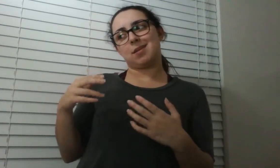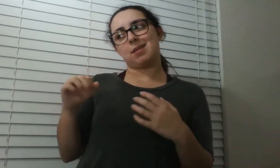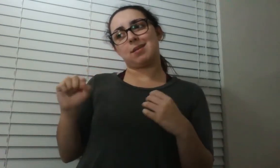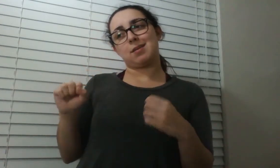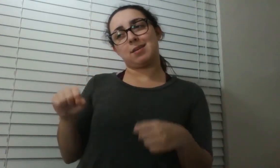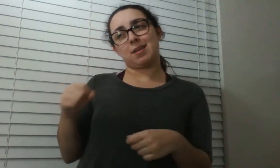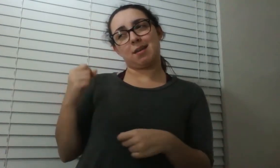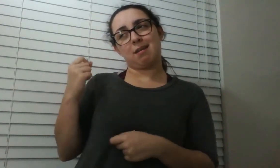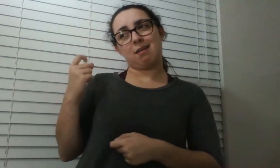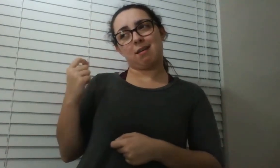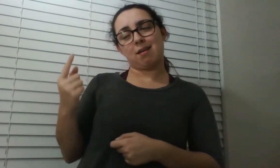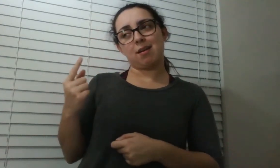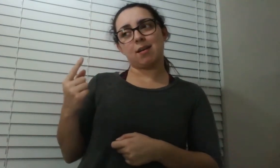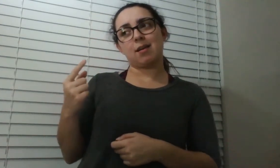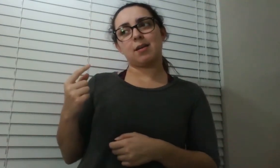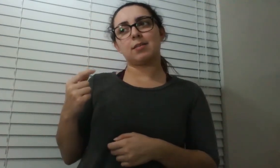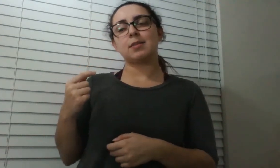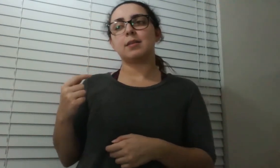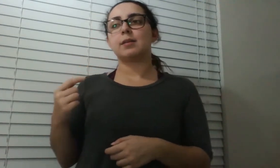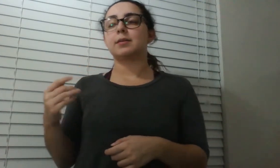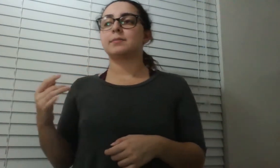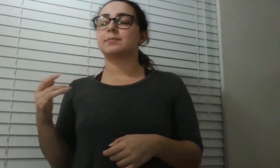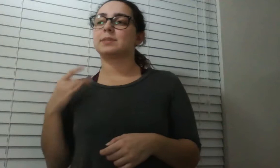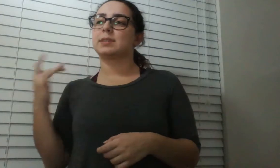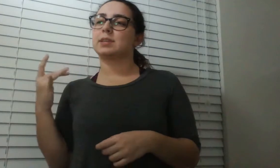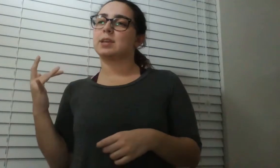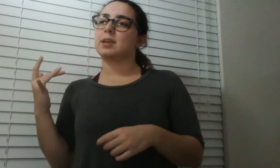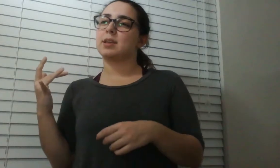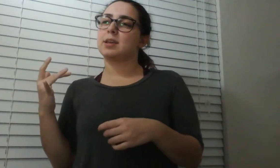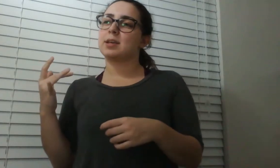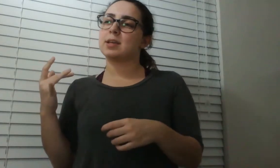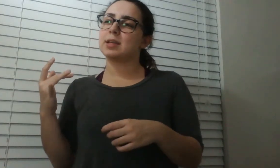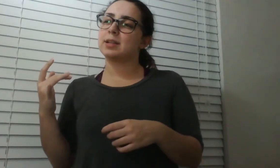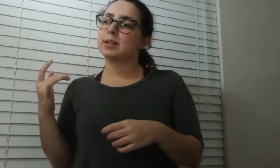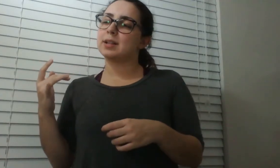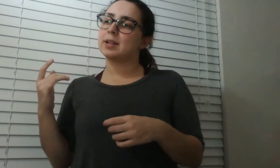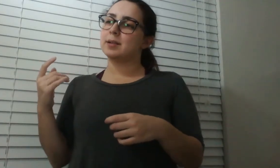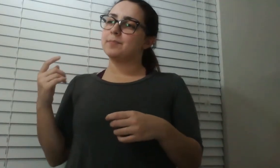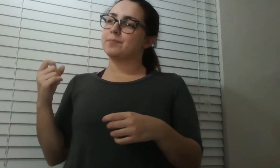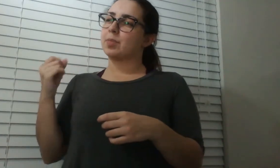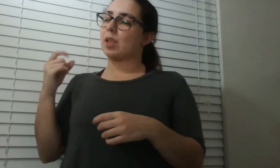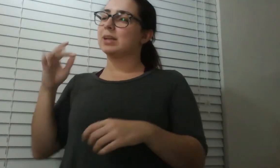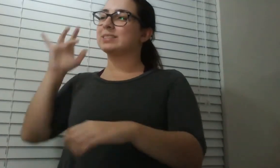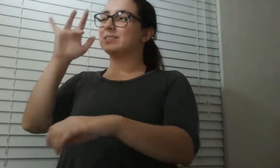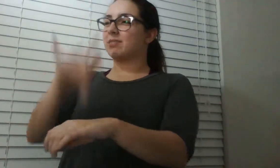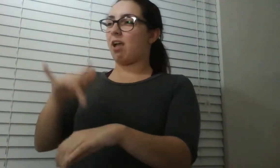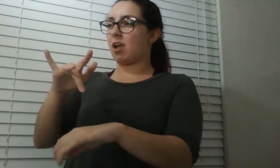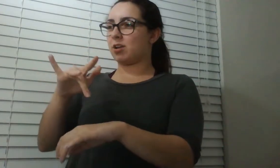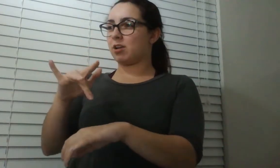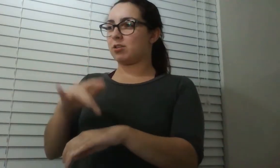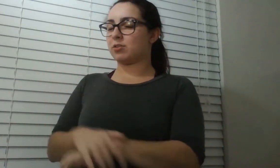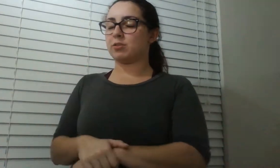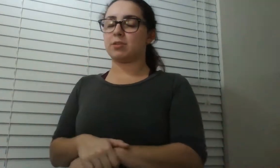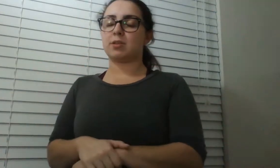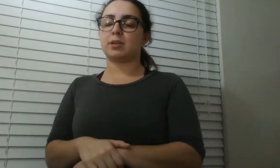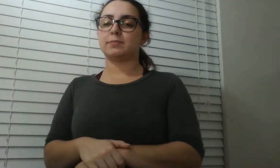a sense of touch. That is, my wife has a very different view of this than me, but I one day, while sitting around in the office, get a